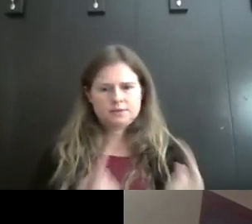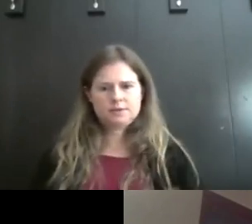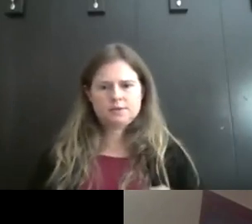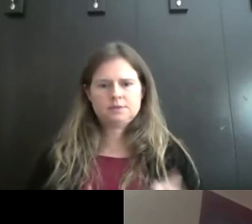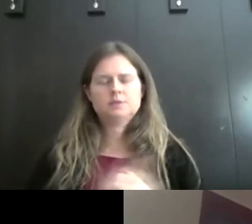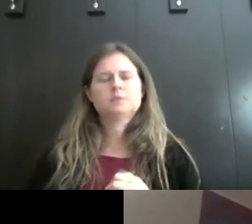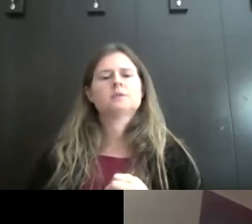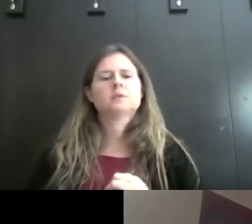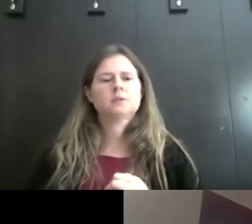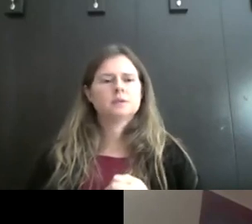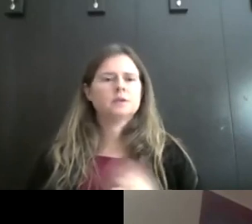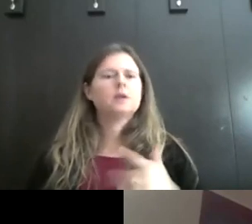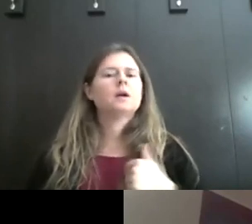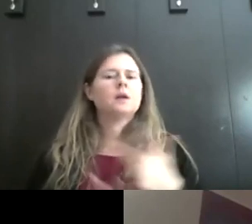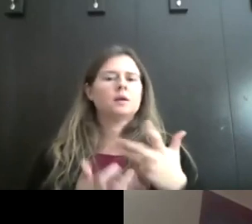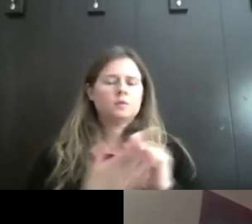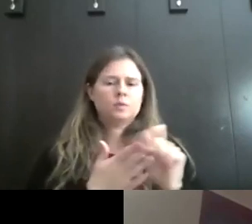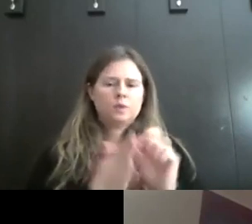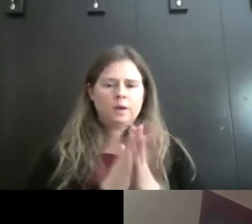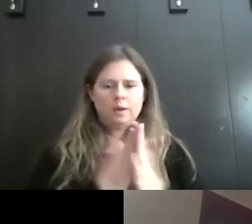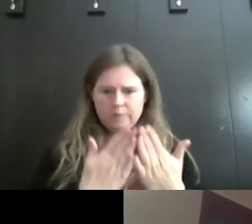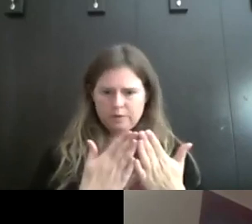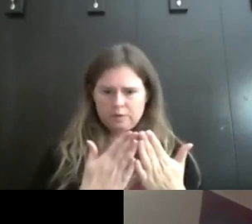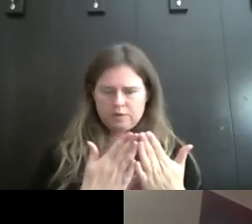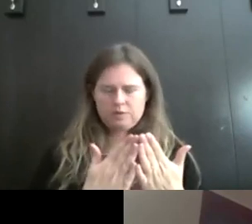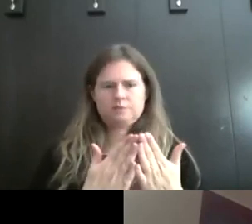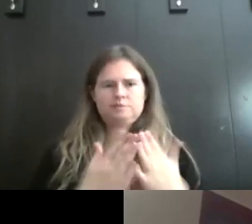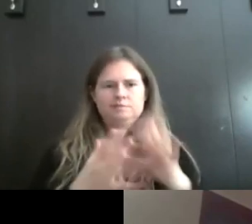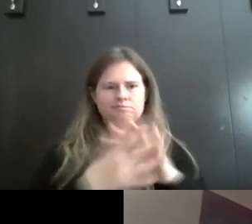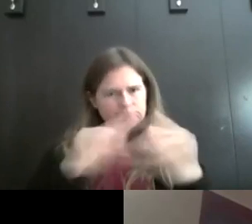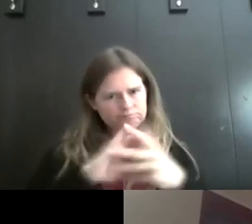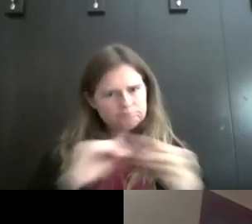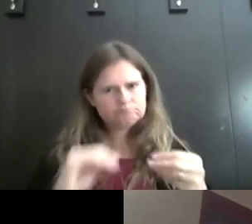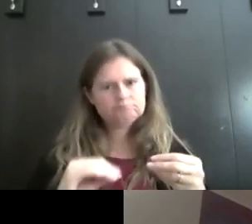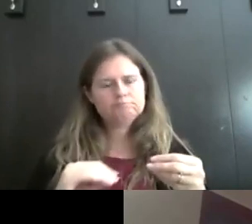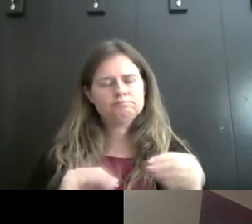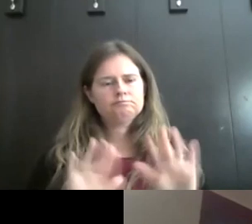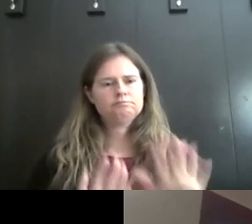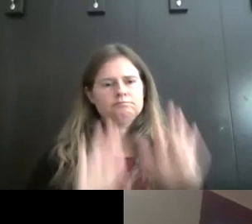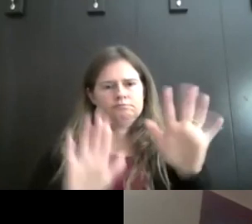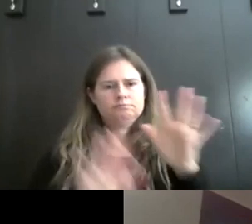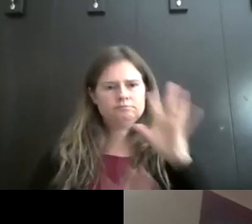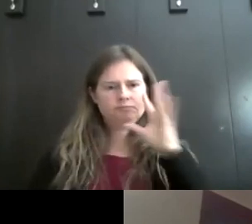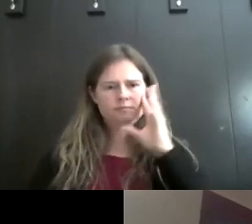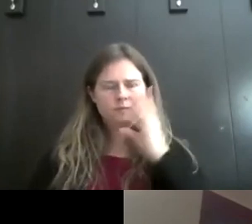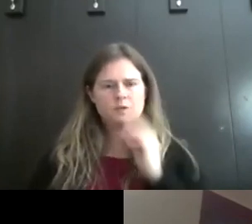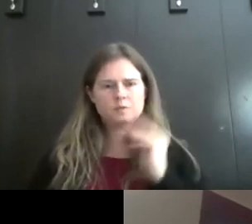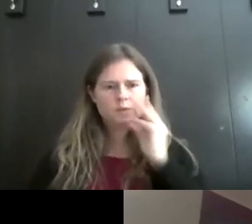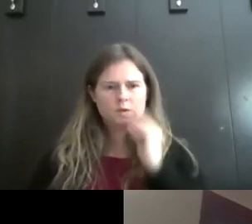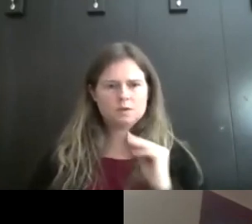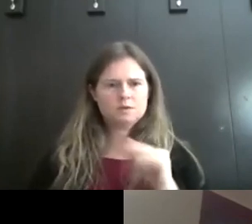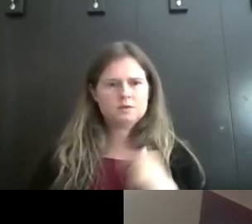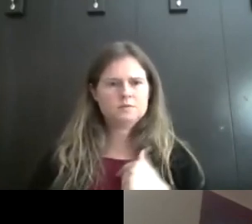I want to write a book about the incredible experiences, and I've been blessed. I've had so many